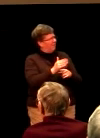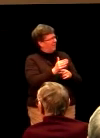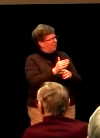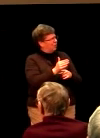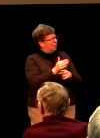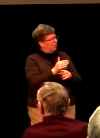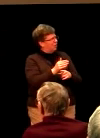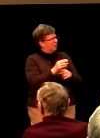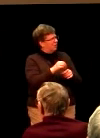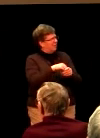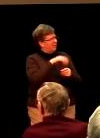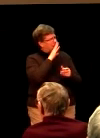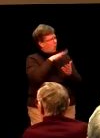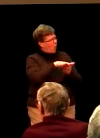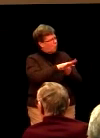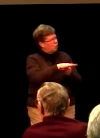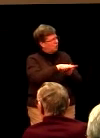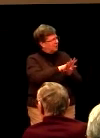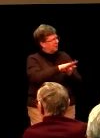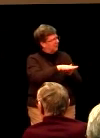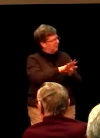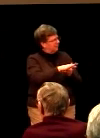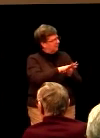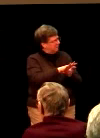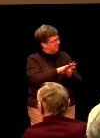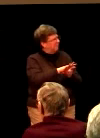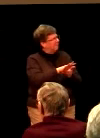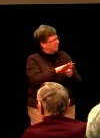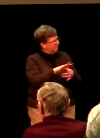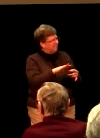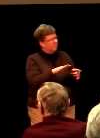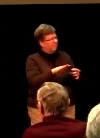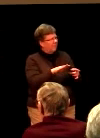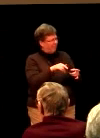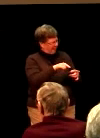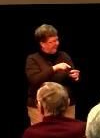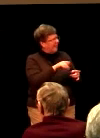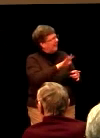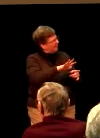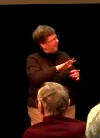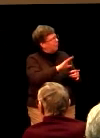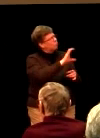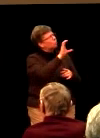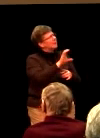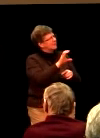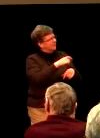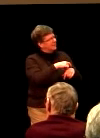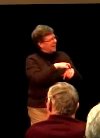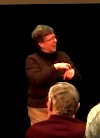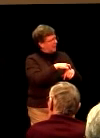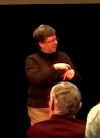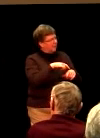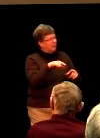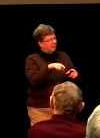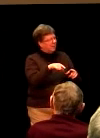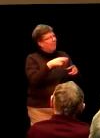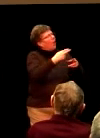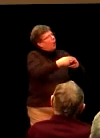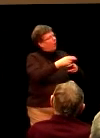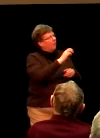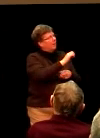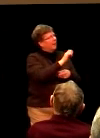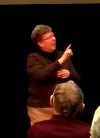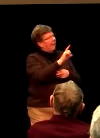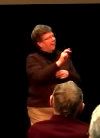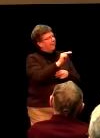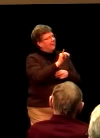And it came often enough at Christmas time that they started referring to it as the El Nino, meaning the Christ child, because